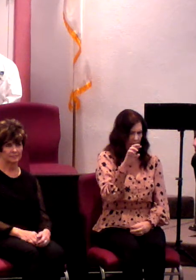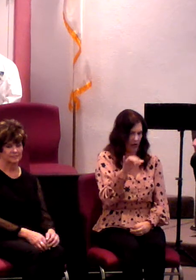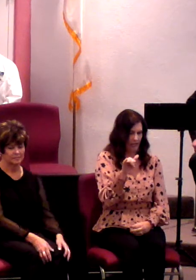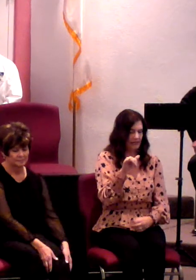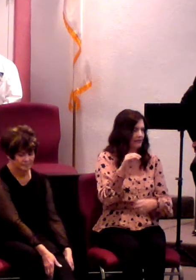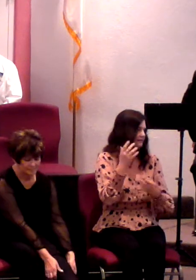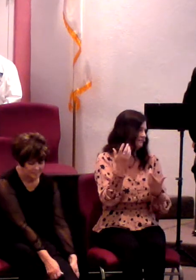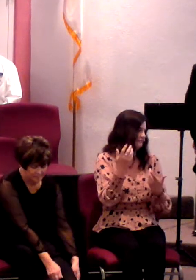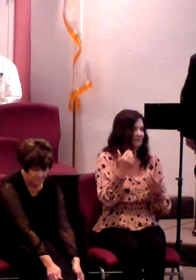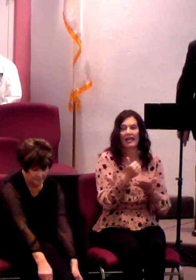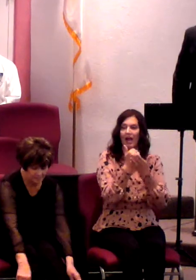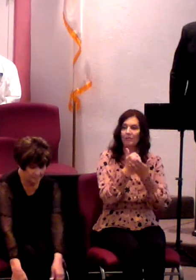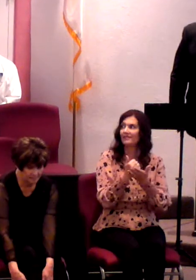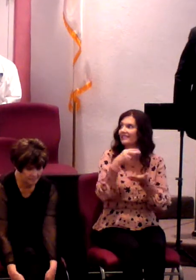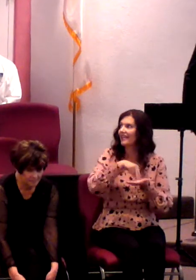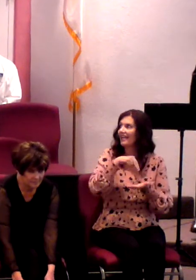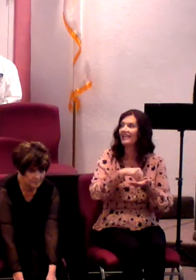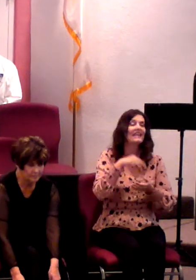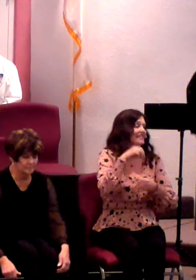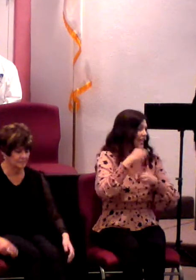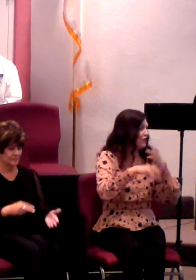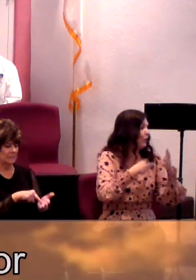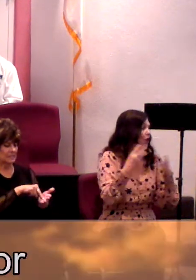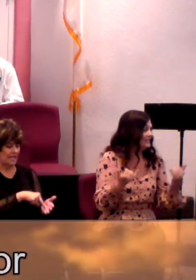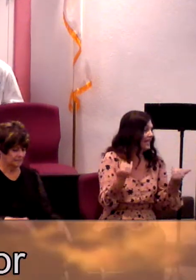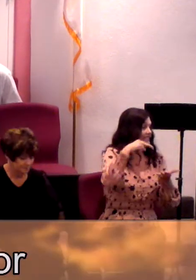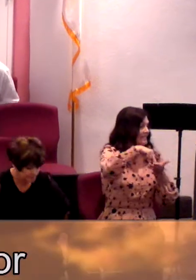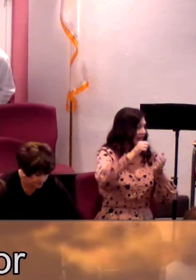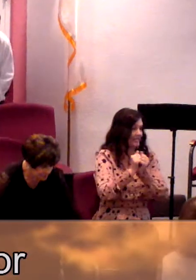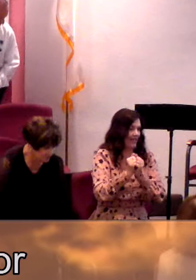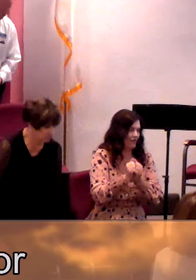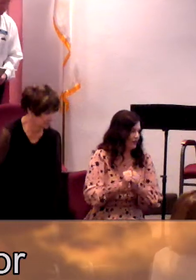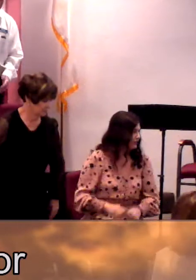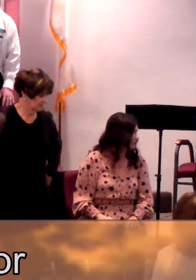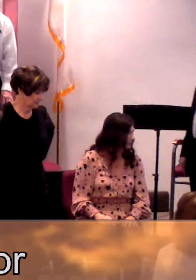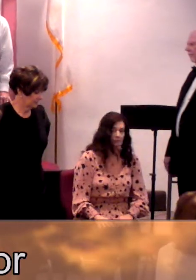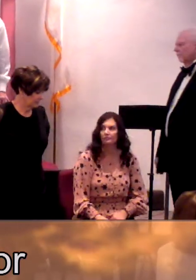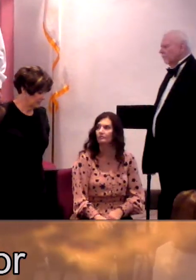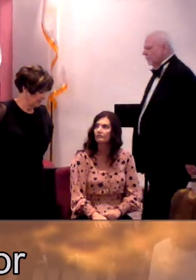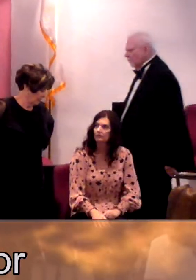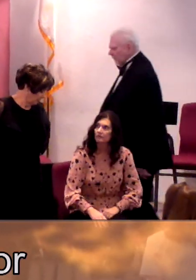serve a risen Savior. He's in the world today. Let's stand together. Pastor, you come.